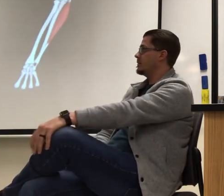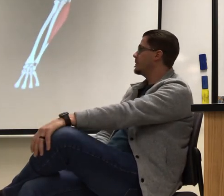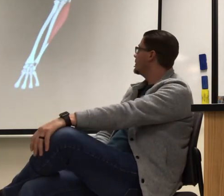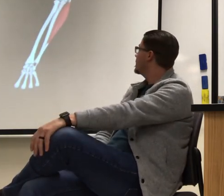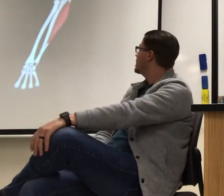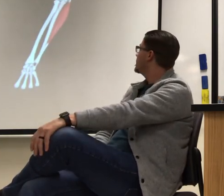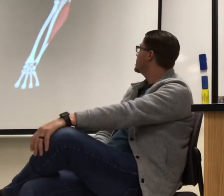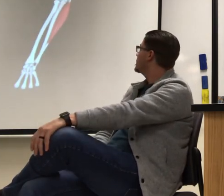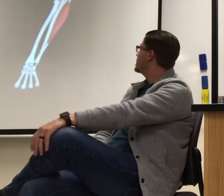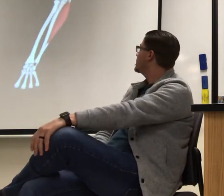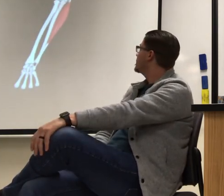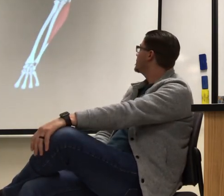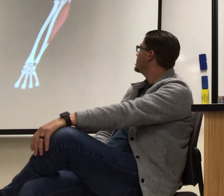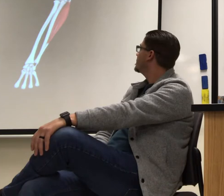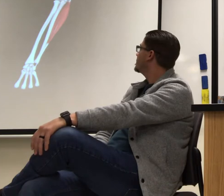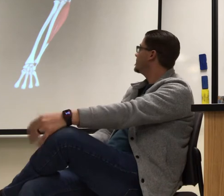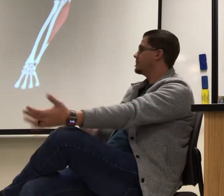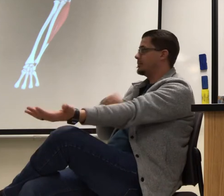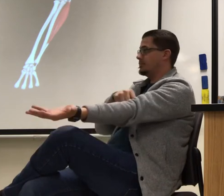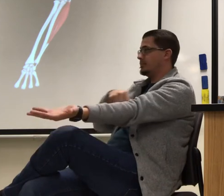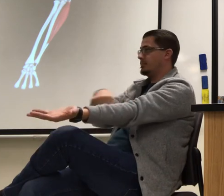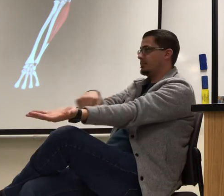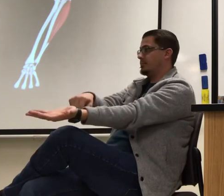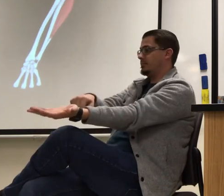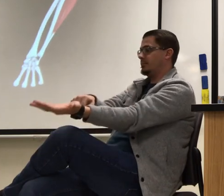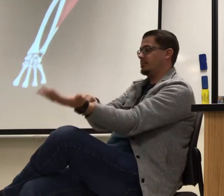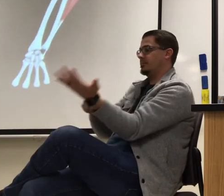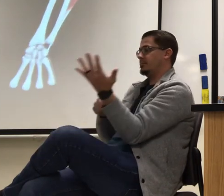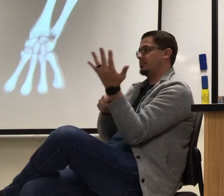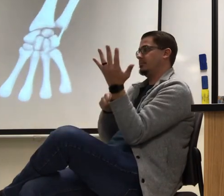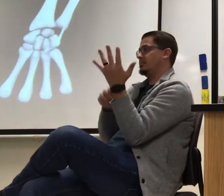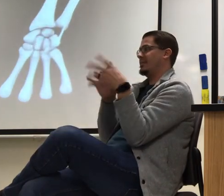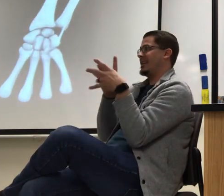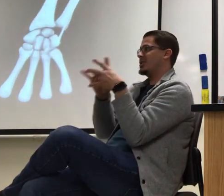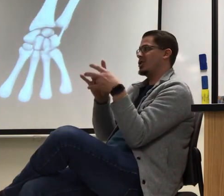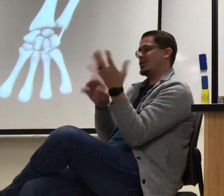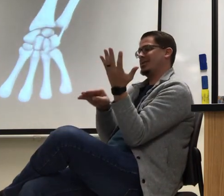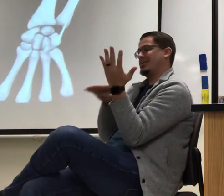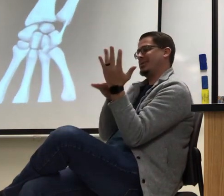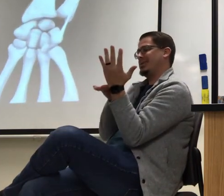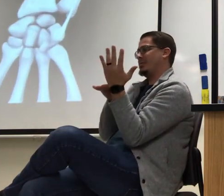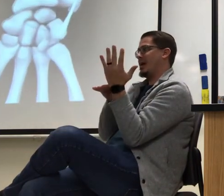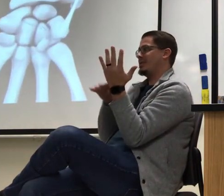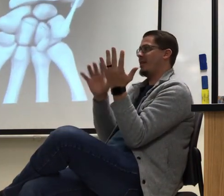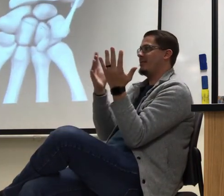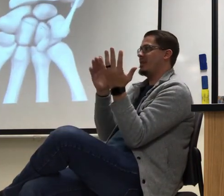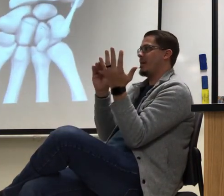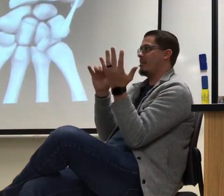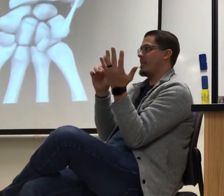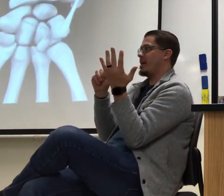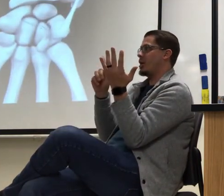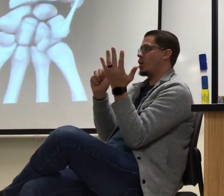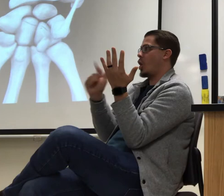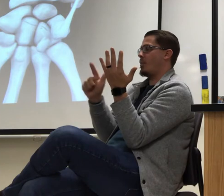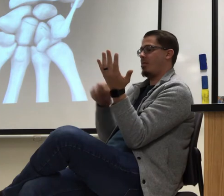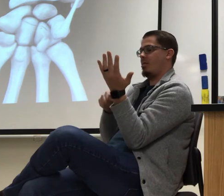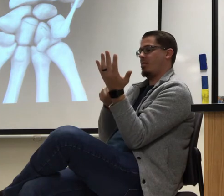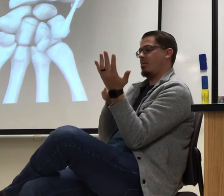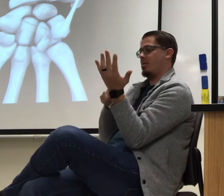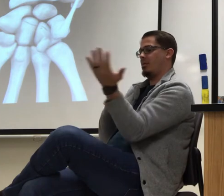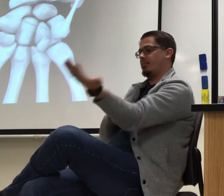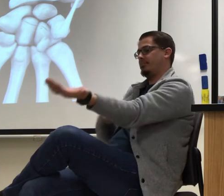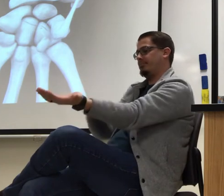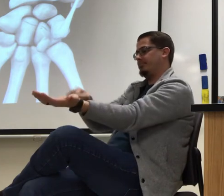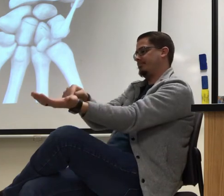There it is on the ulnar side, and it inserts on the base of the fifth metacarpal. They don't show it quite going there, but